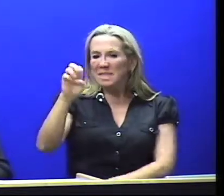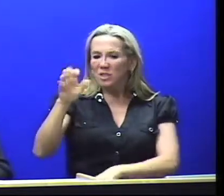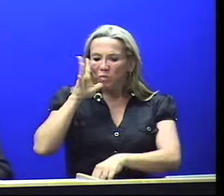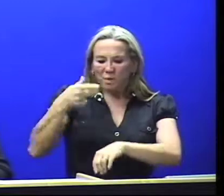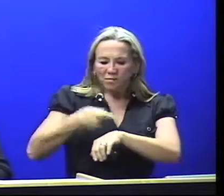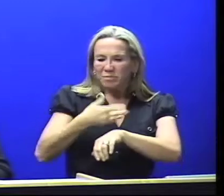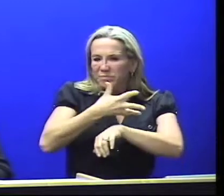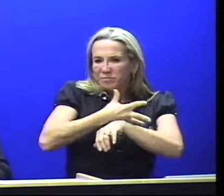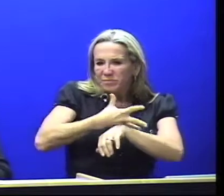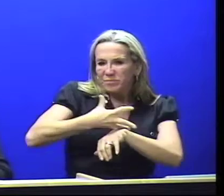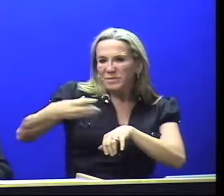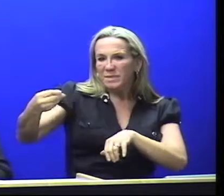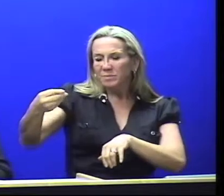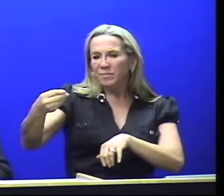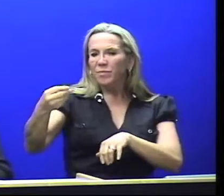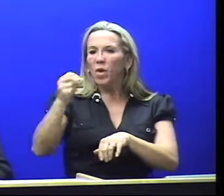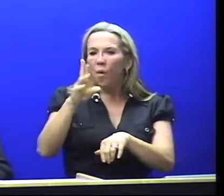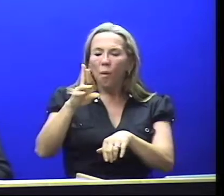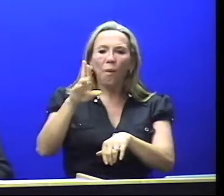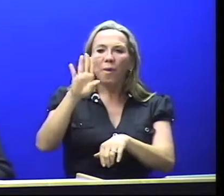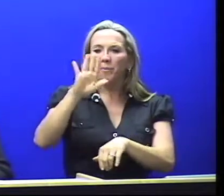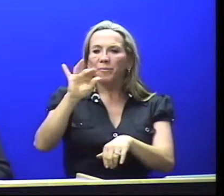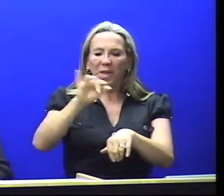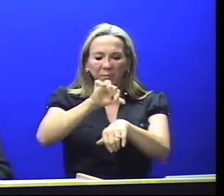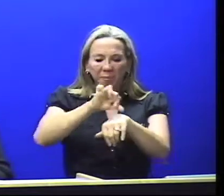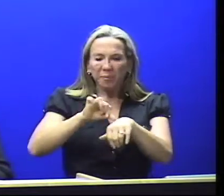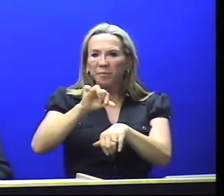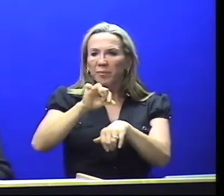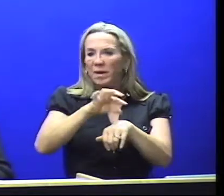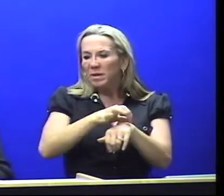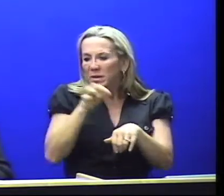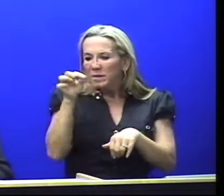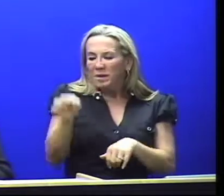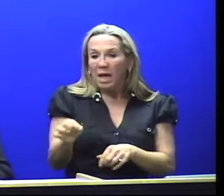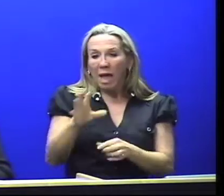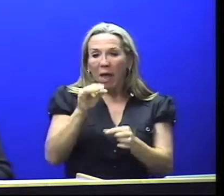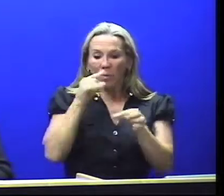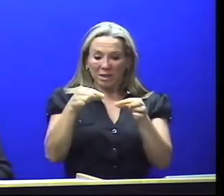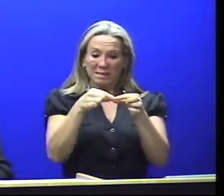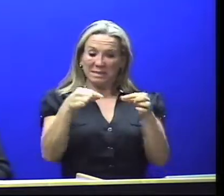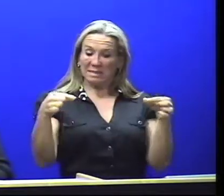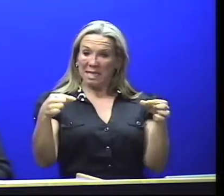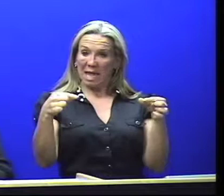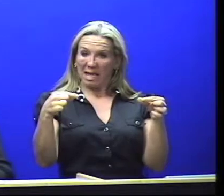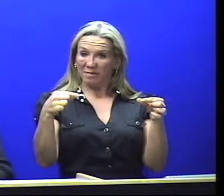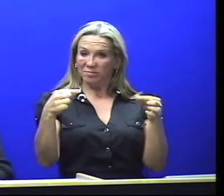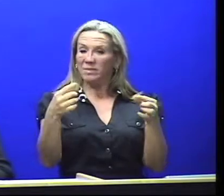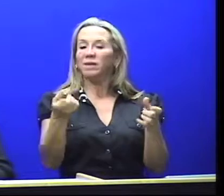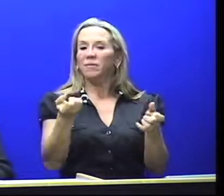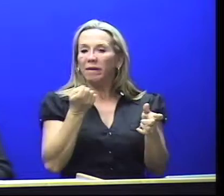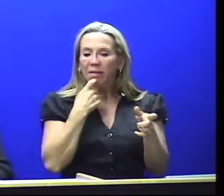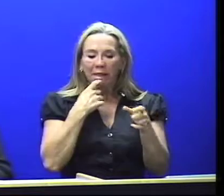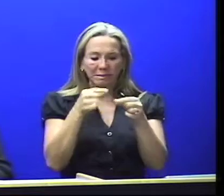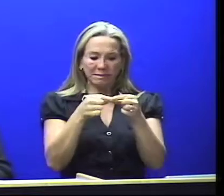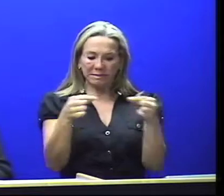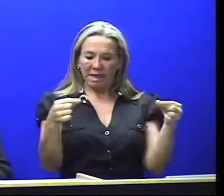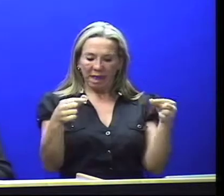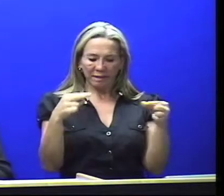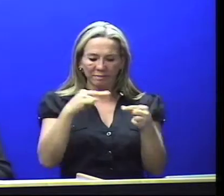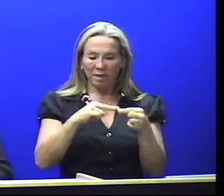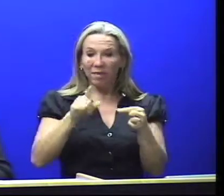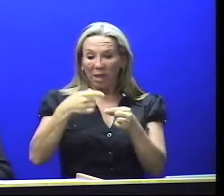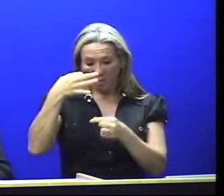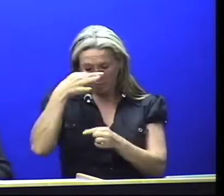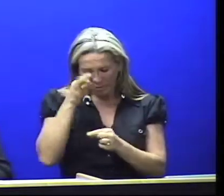needle, or a little piece of it is cut off, and it's put on a slide, a glass, and it's looked